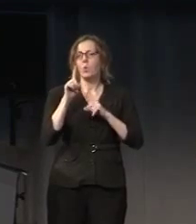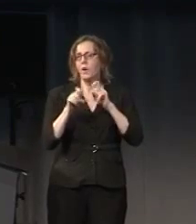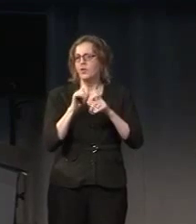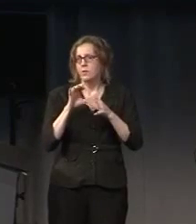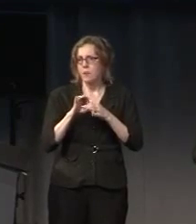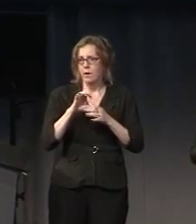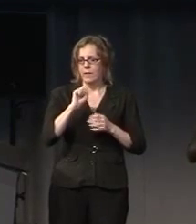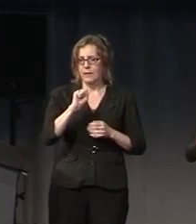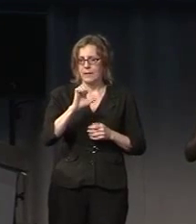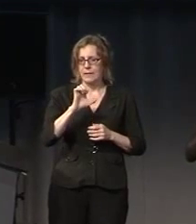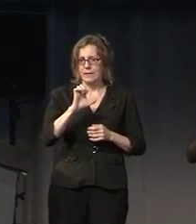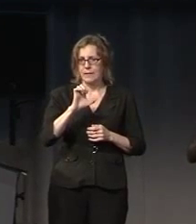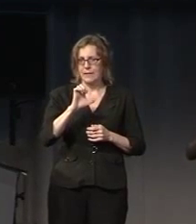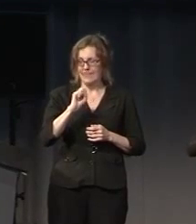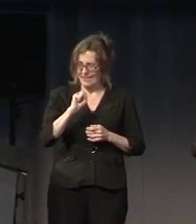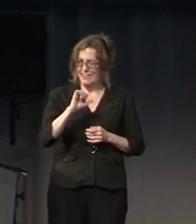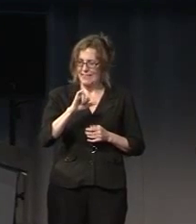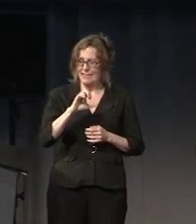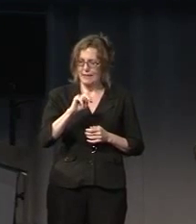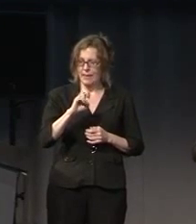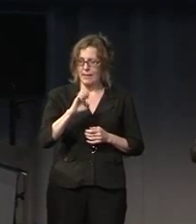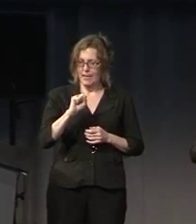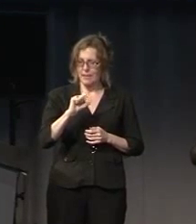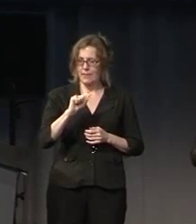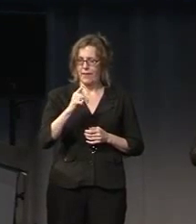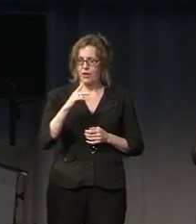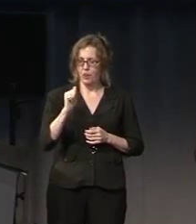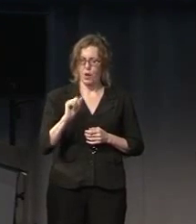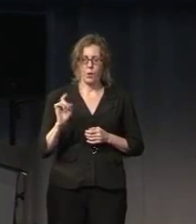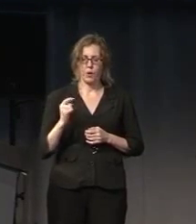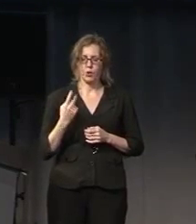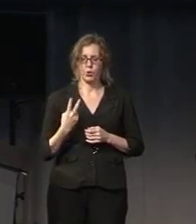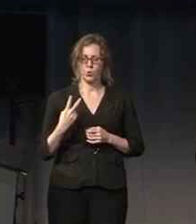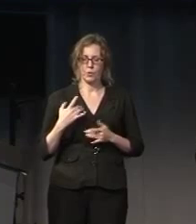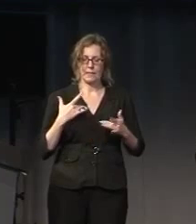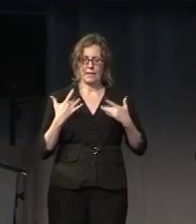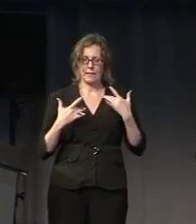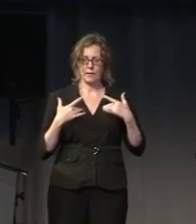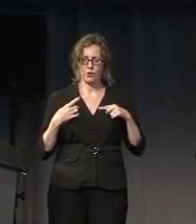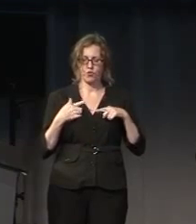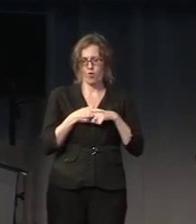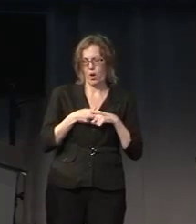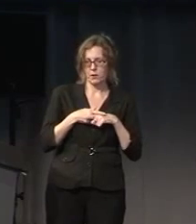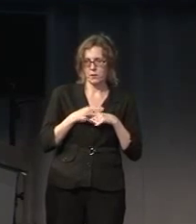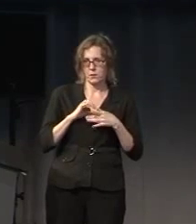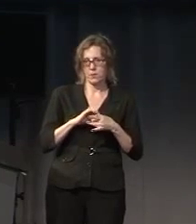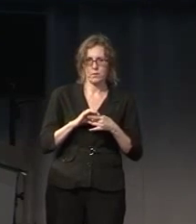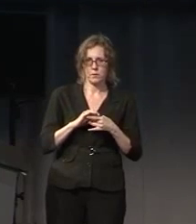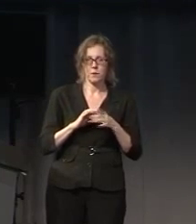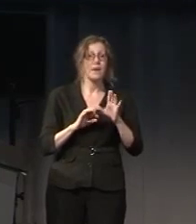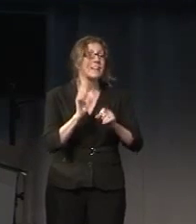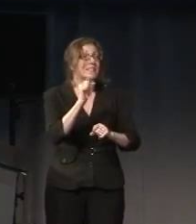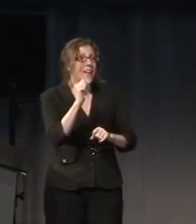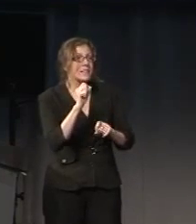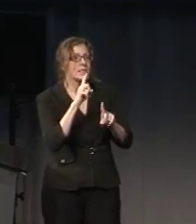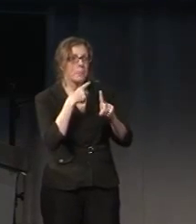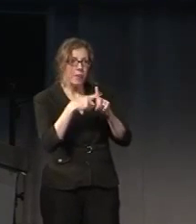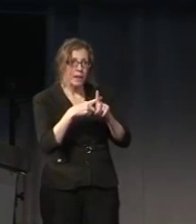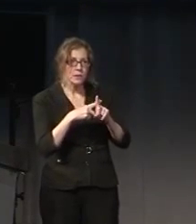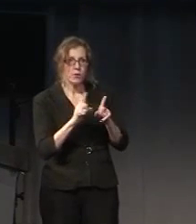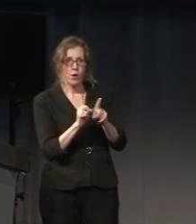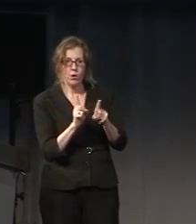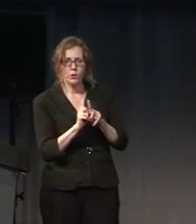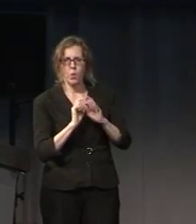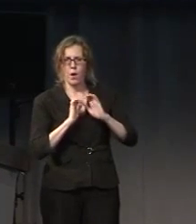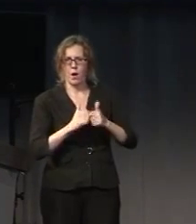synesthesia where 2 different senses cross modalities. But also, how is it that we react